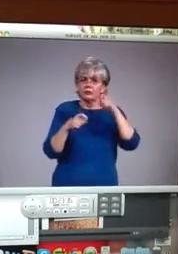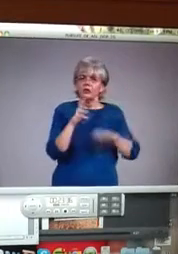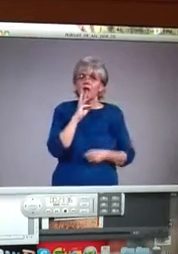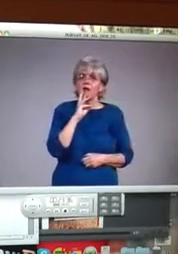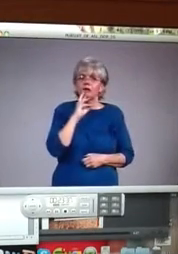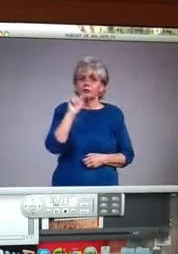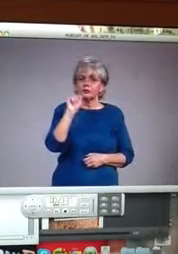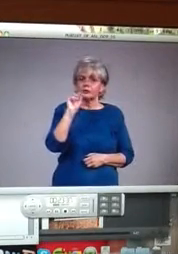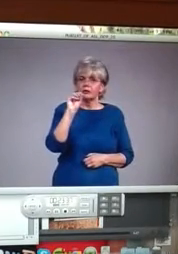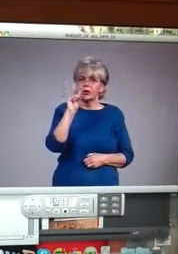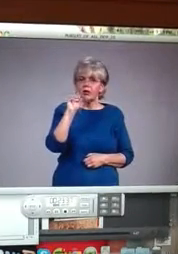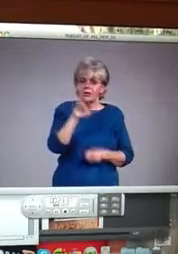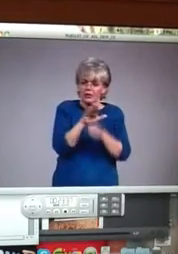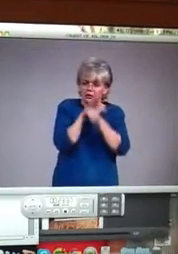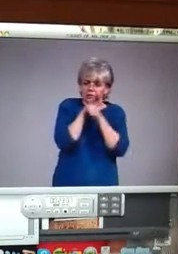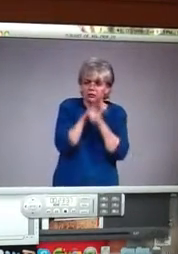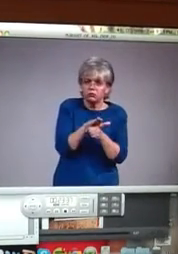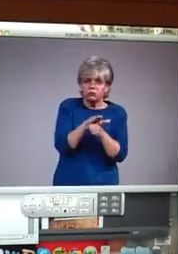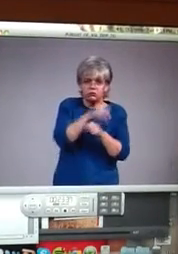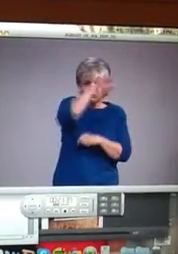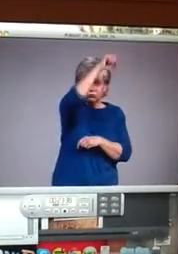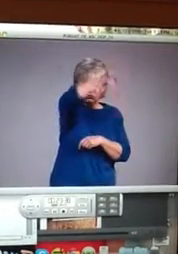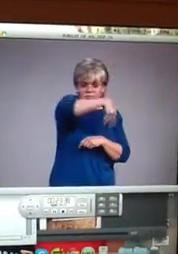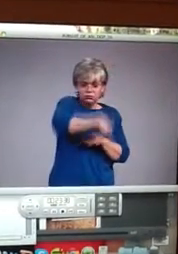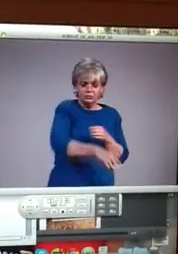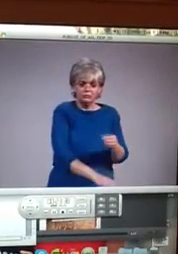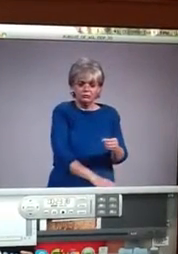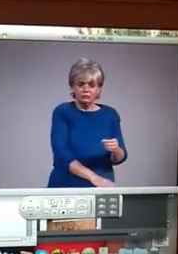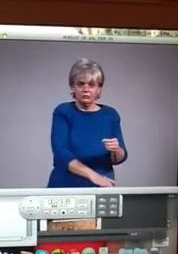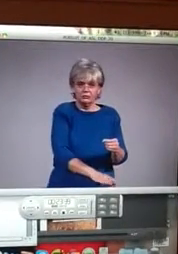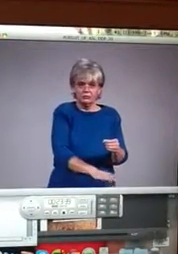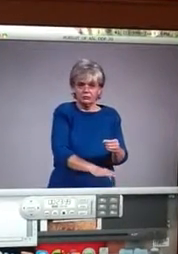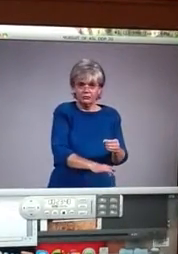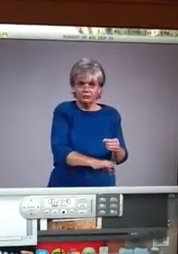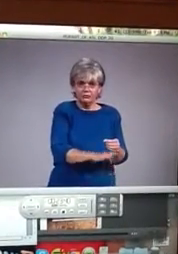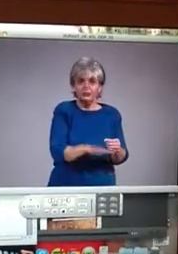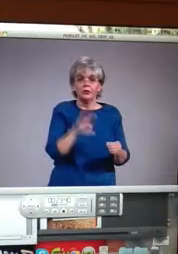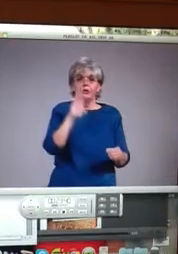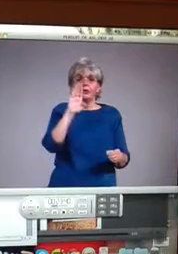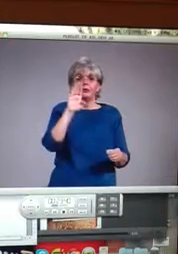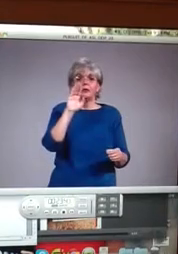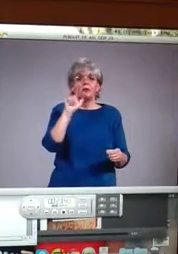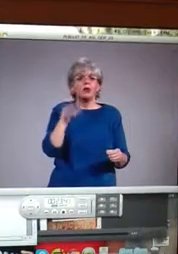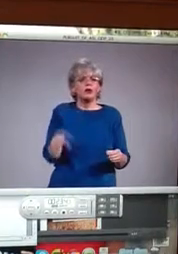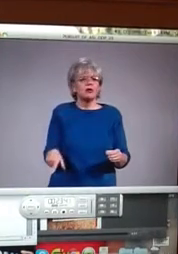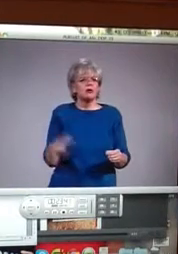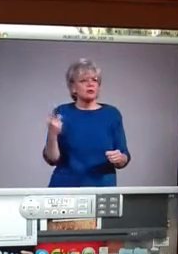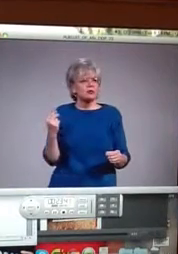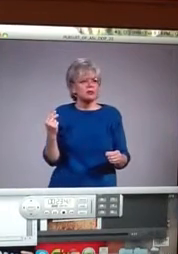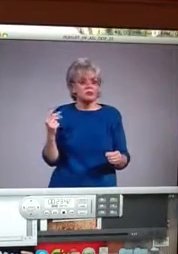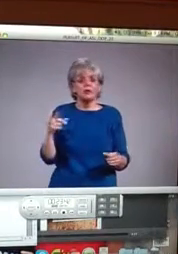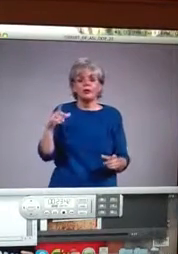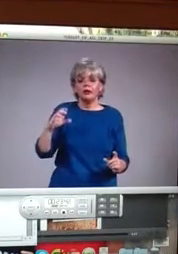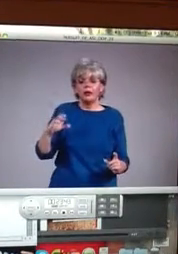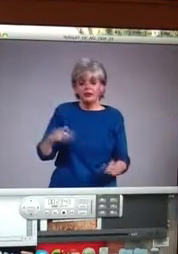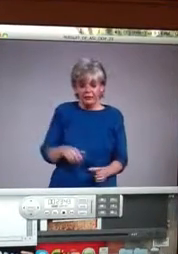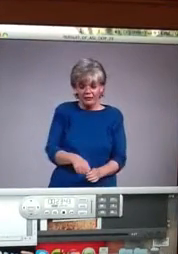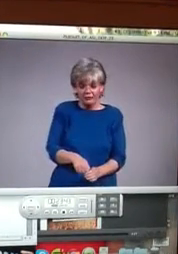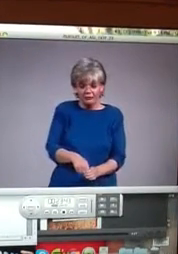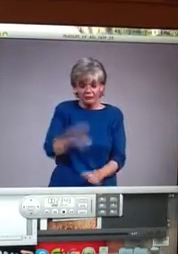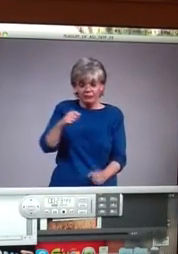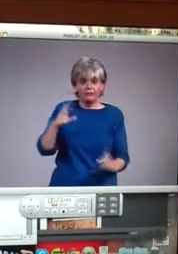It's for water pressure. The towers have pressure that'll help refill the